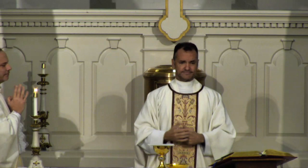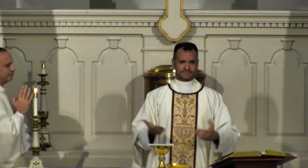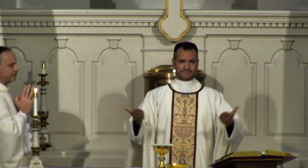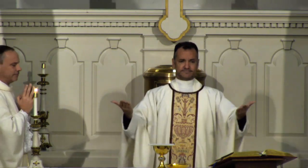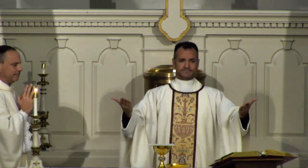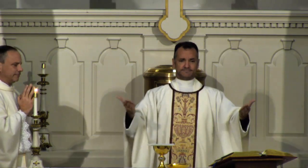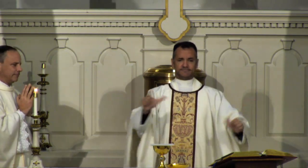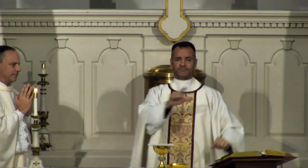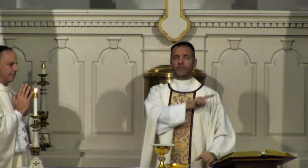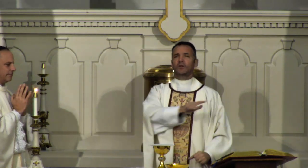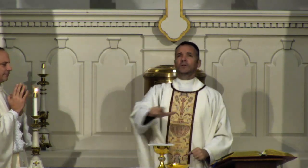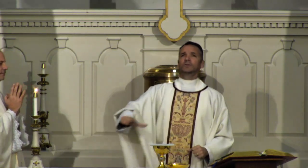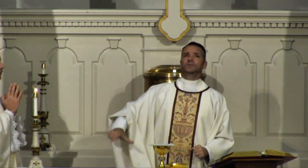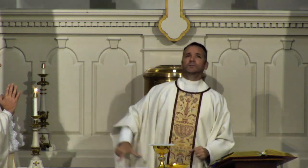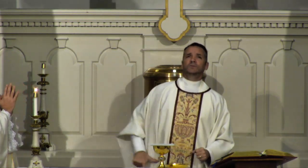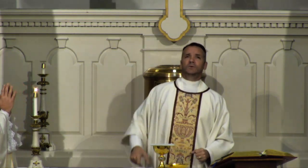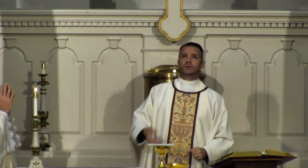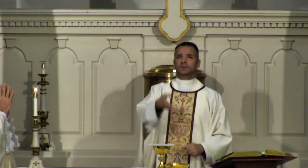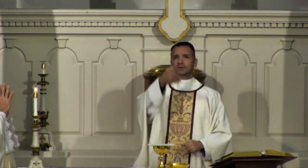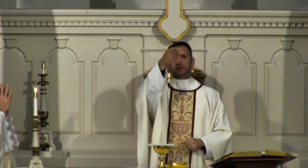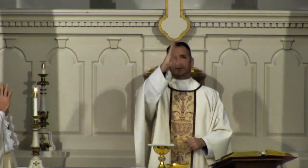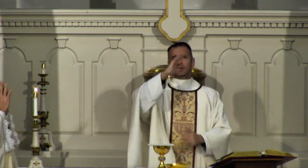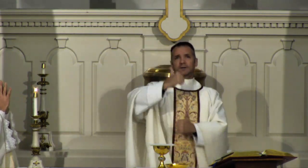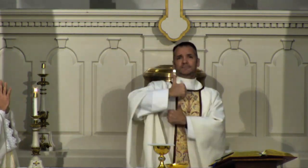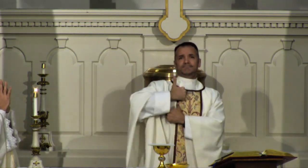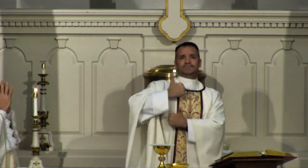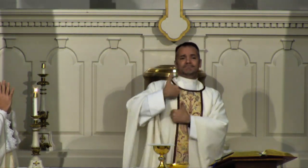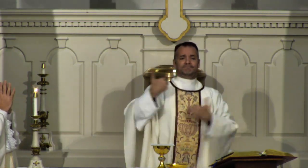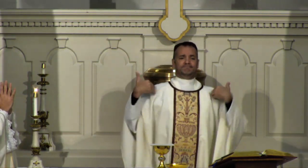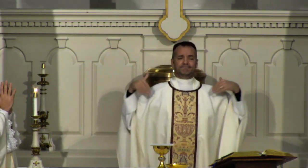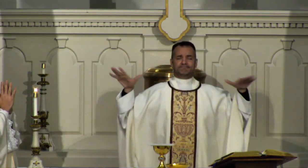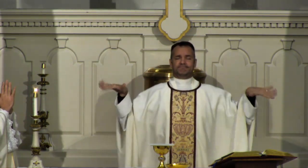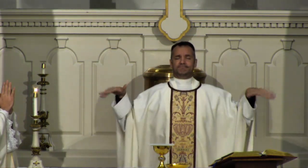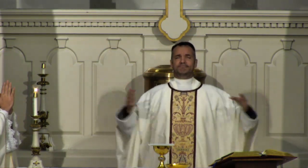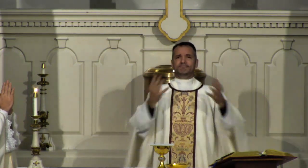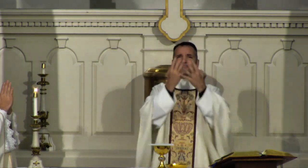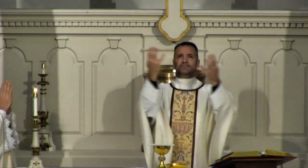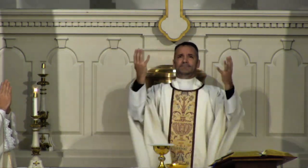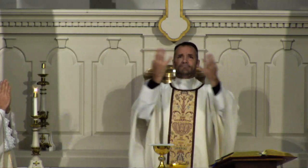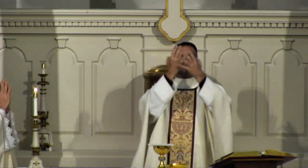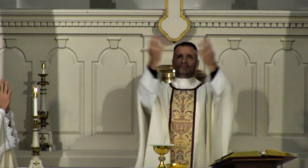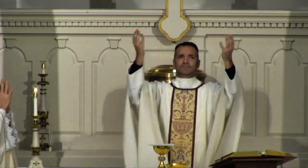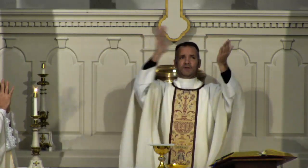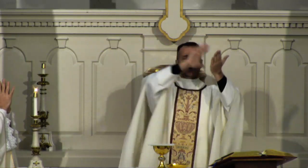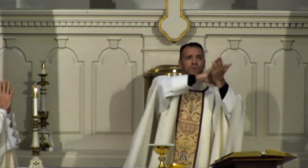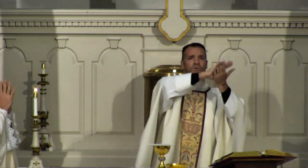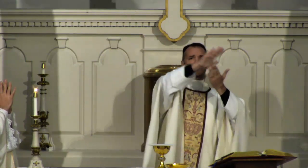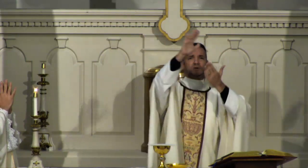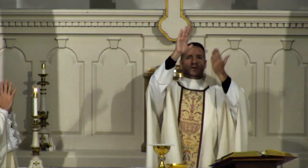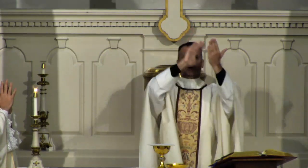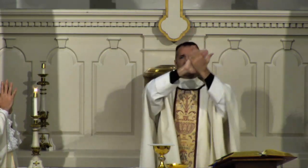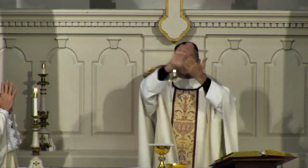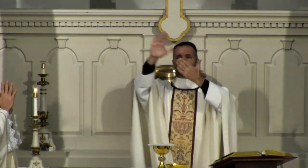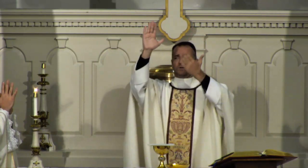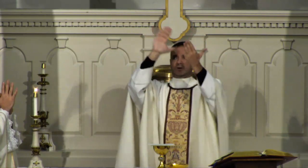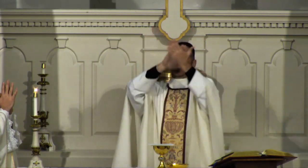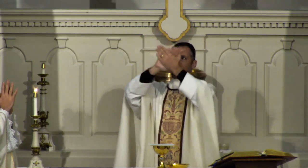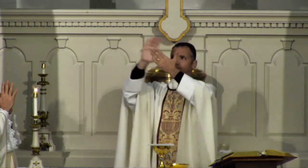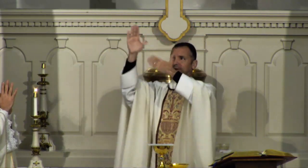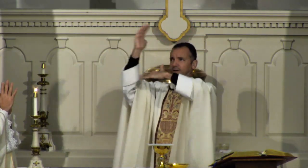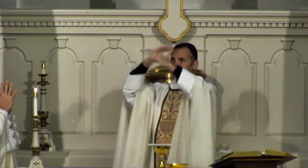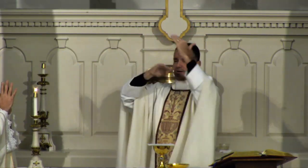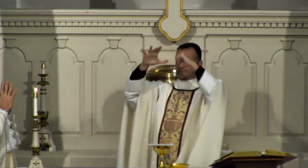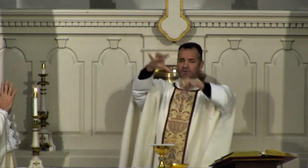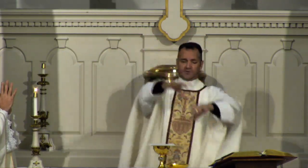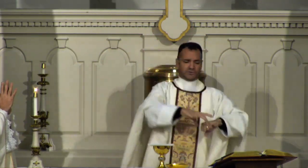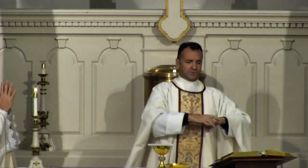one voice we acclaim, Holy, holy, holy, Lord God of hosts,